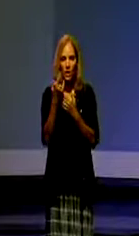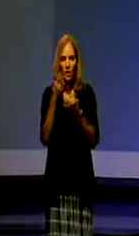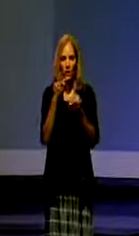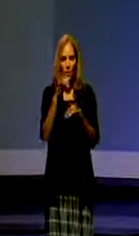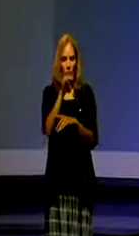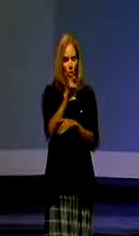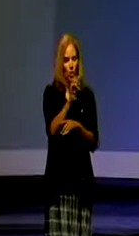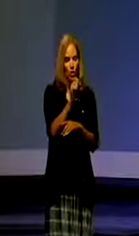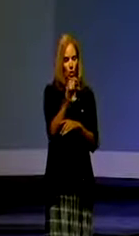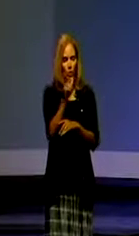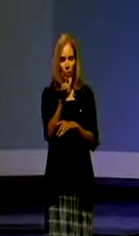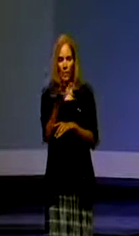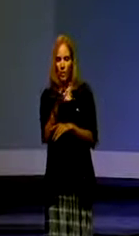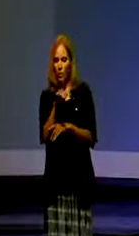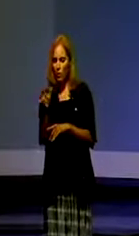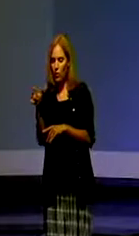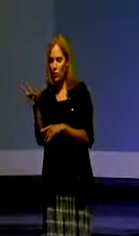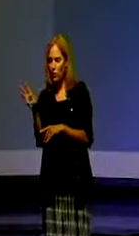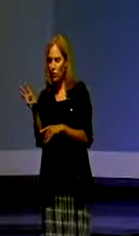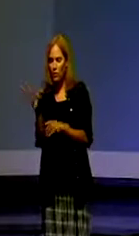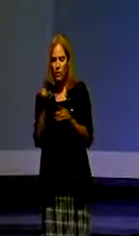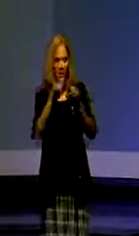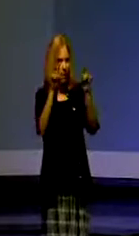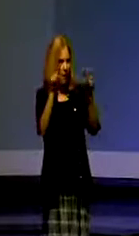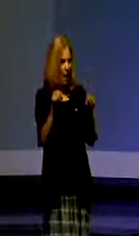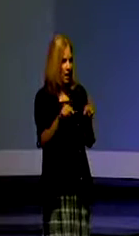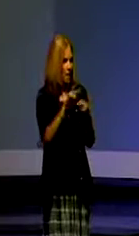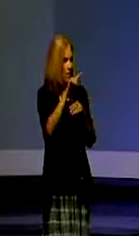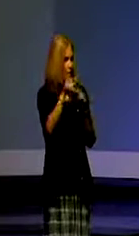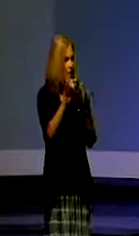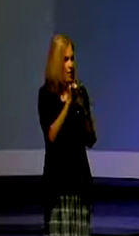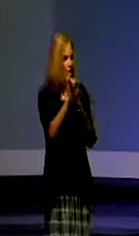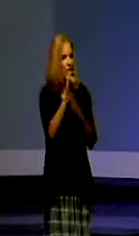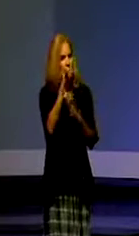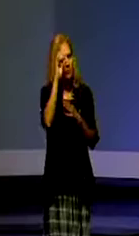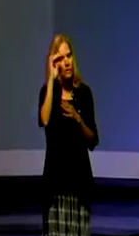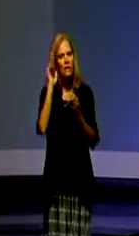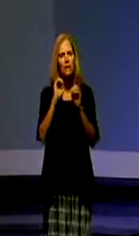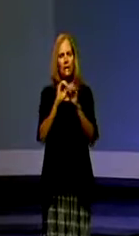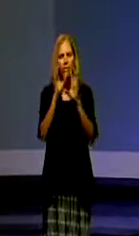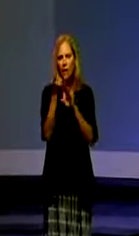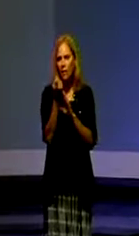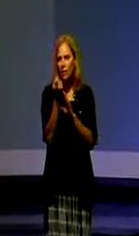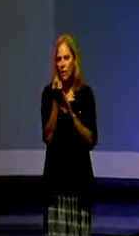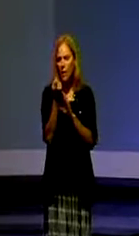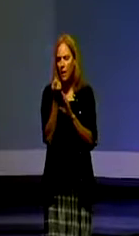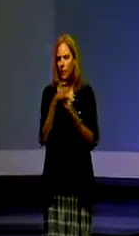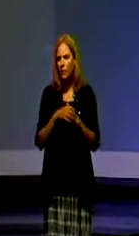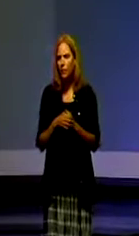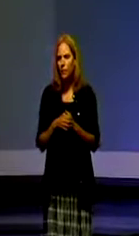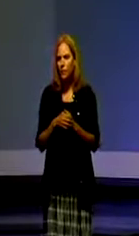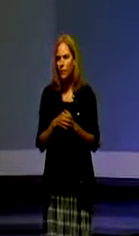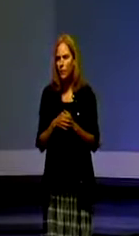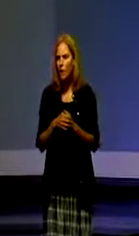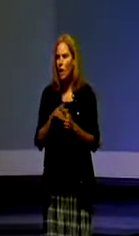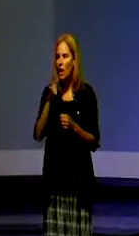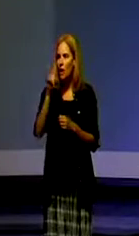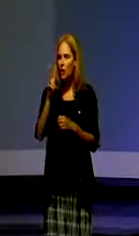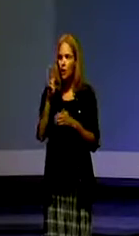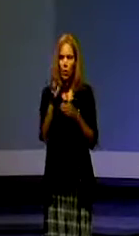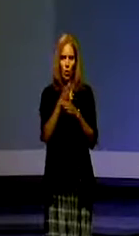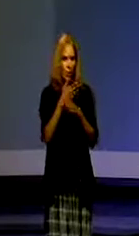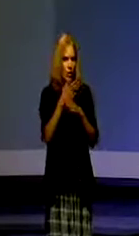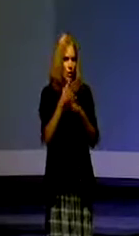June 25th to the 28th, you see a box in the bulletin there about that. Just to clarify a little bit about what we're doing with that, there's two